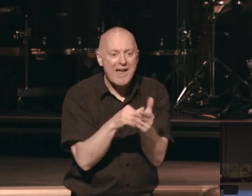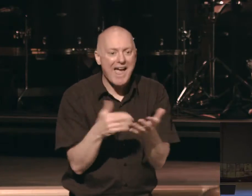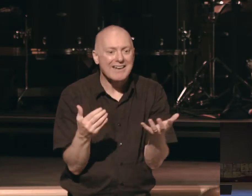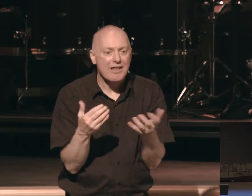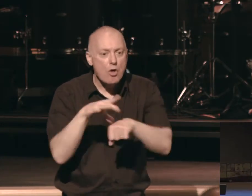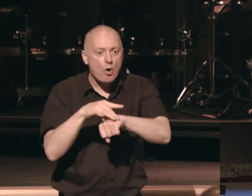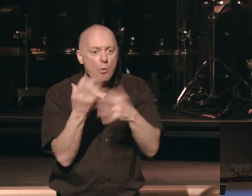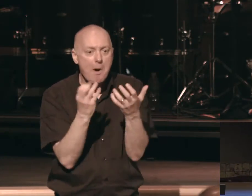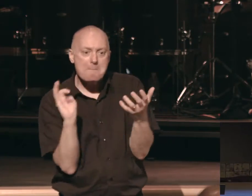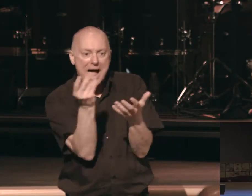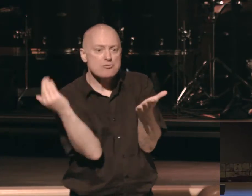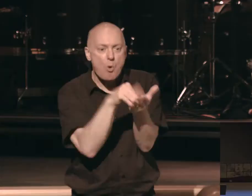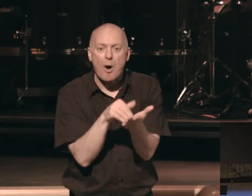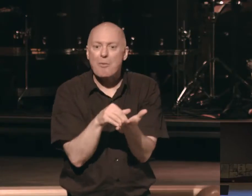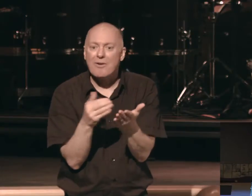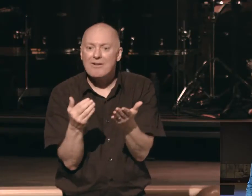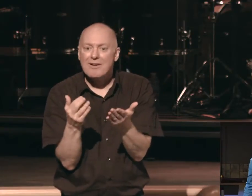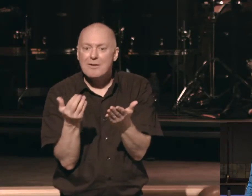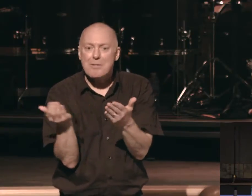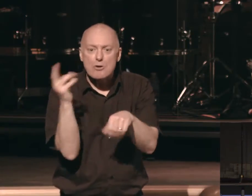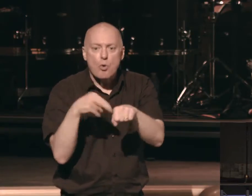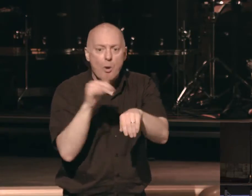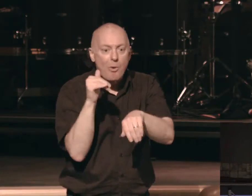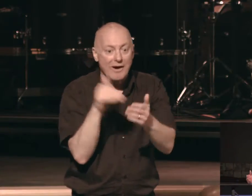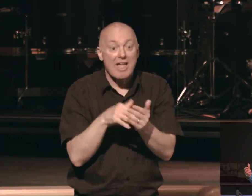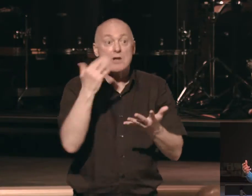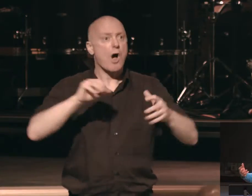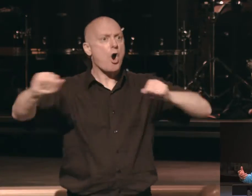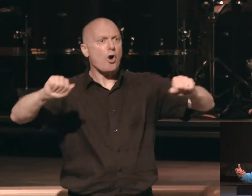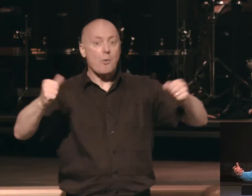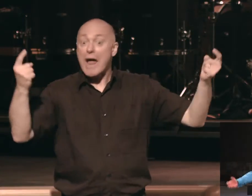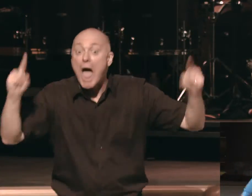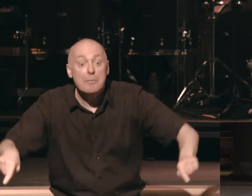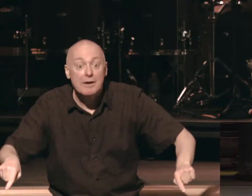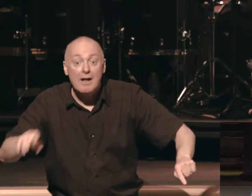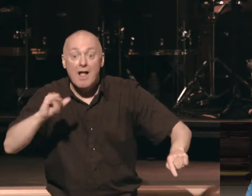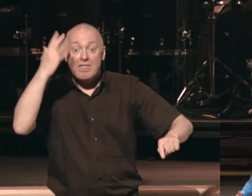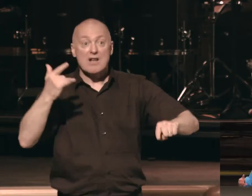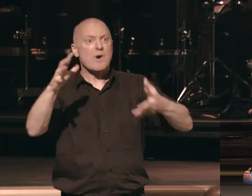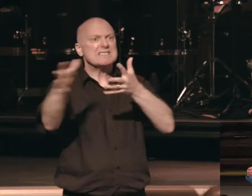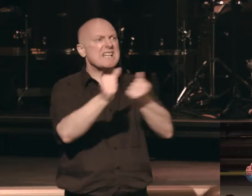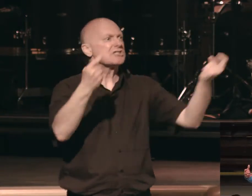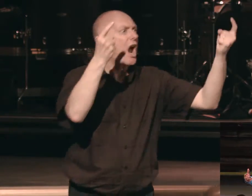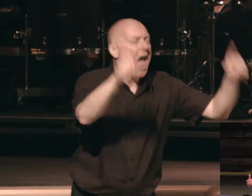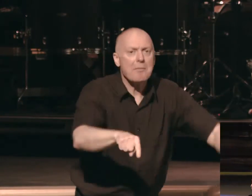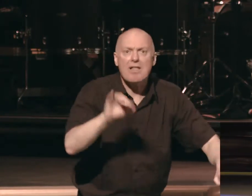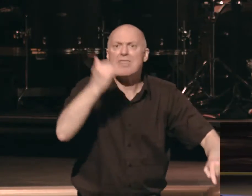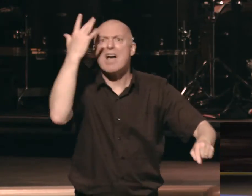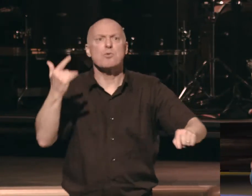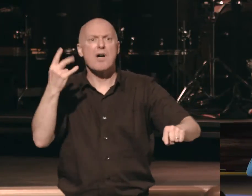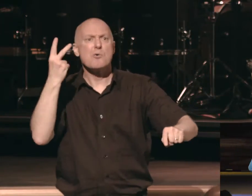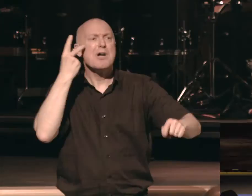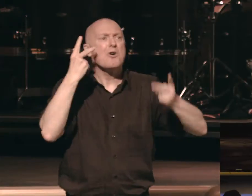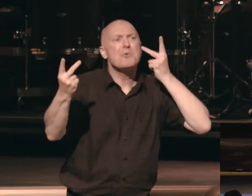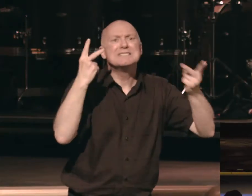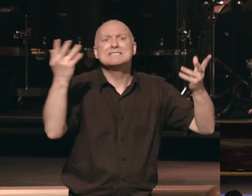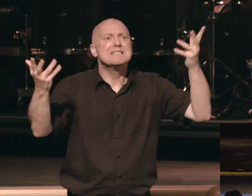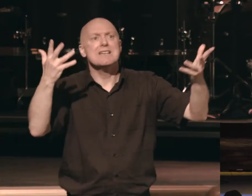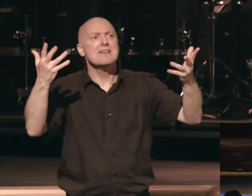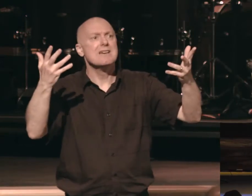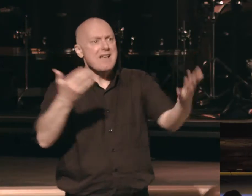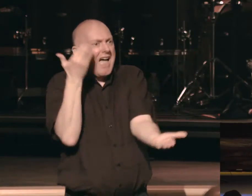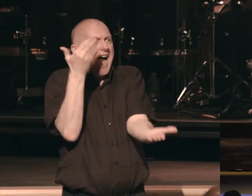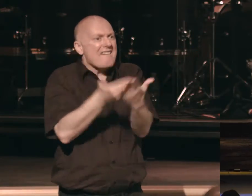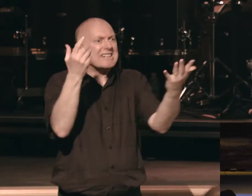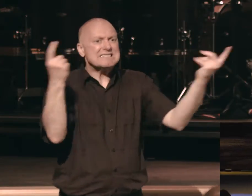groans. That's why earthquakes happen. That's why disasters occur. That's why we see even evidences of sin